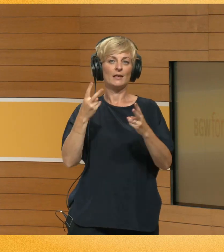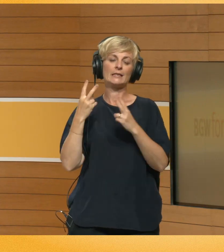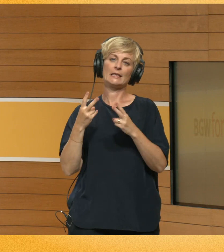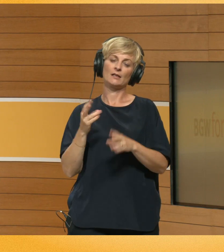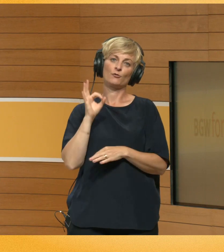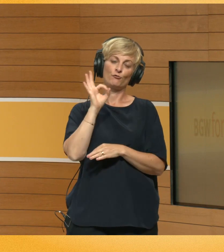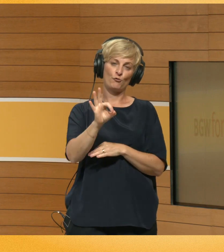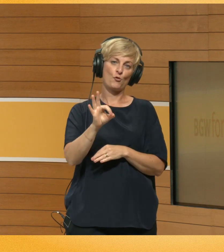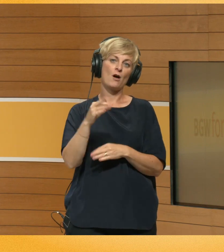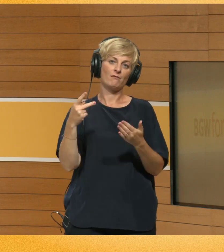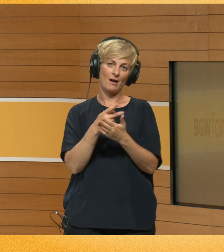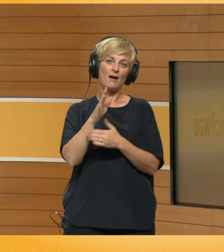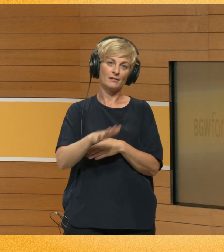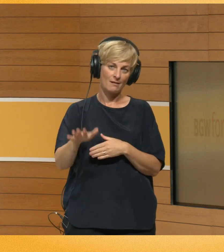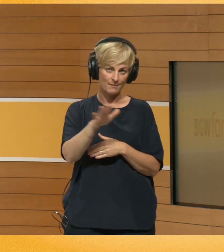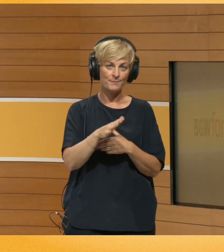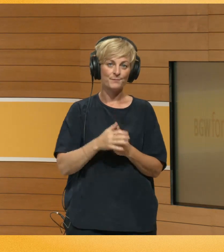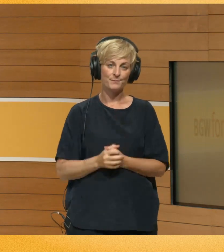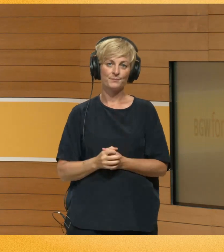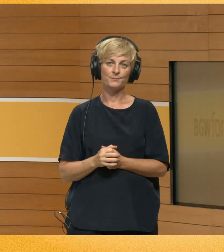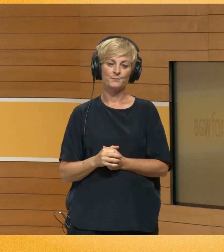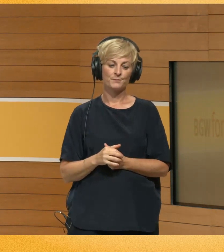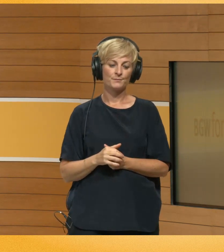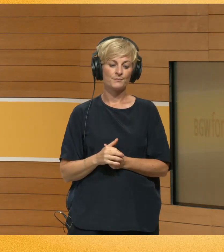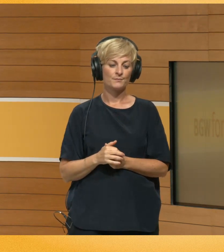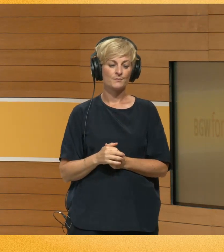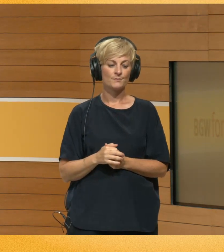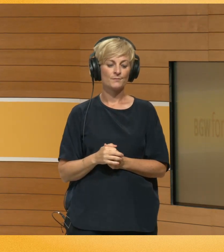seeking similar needs. But